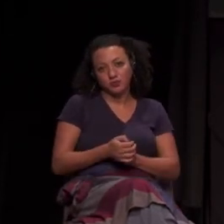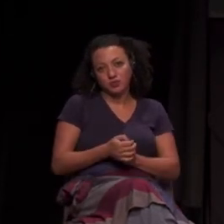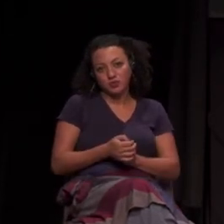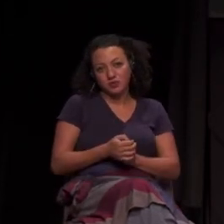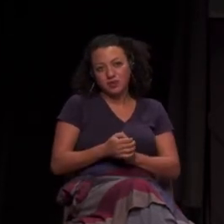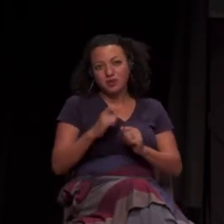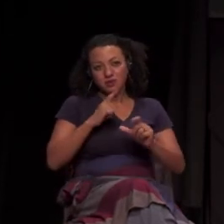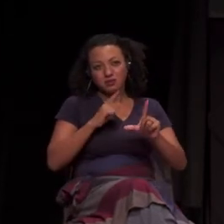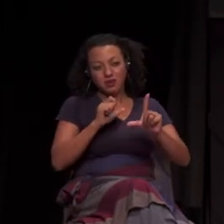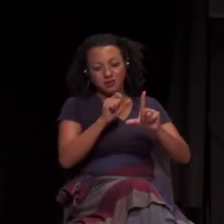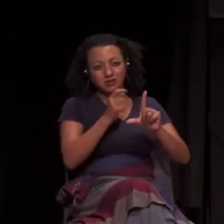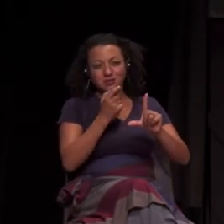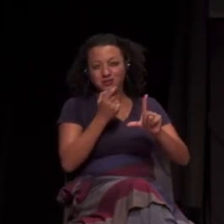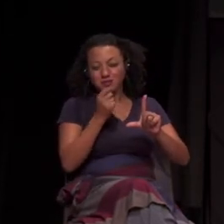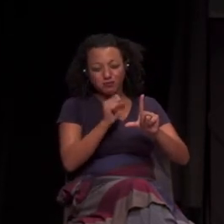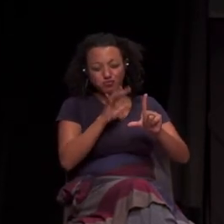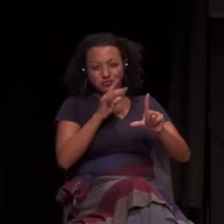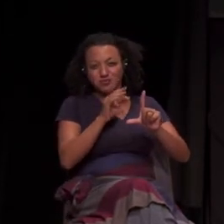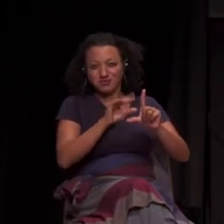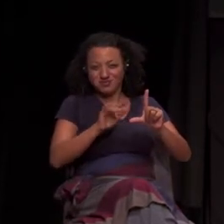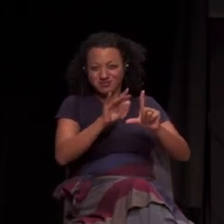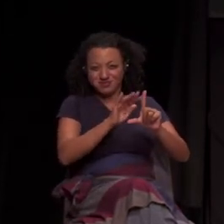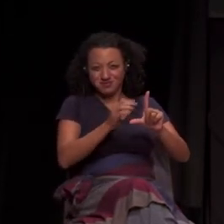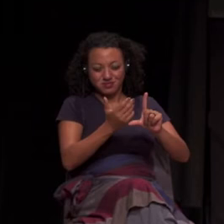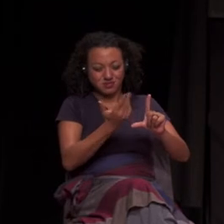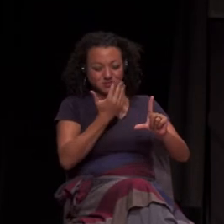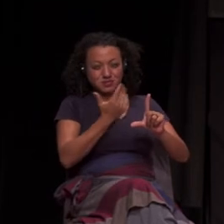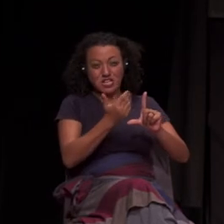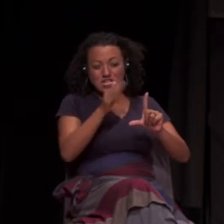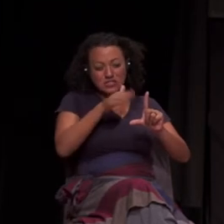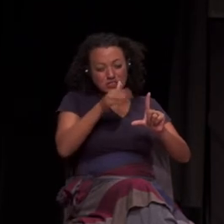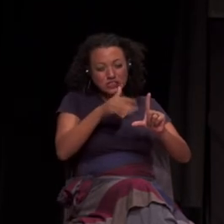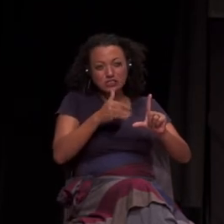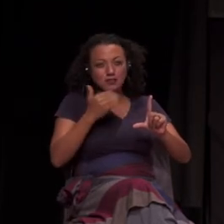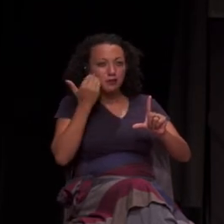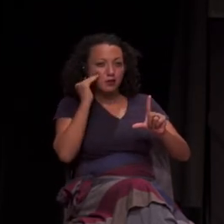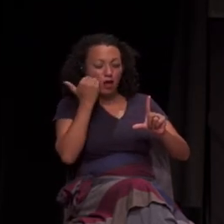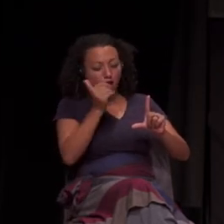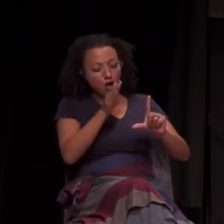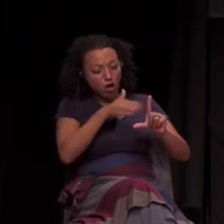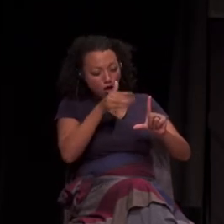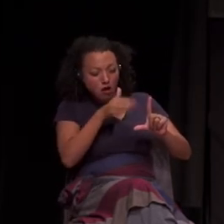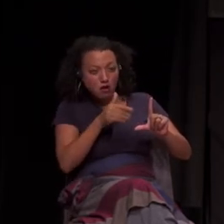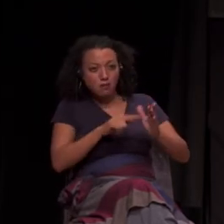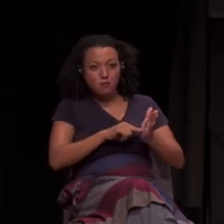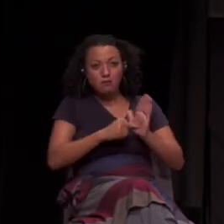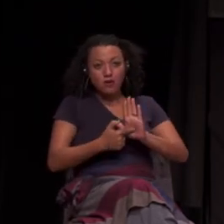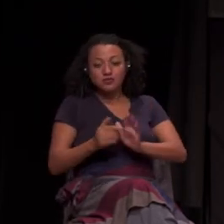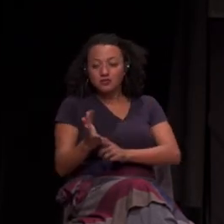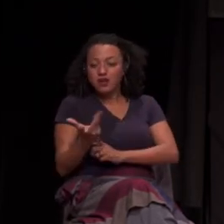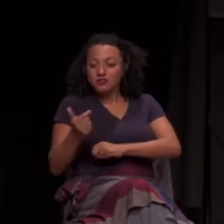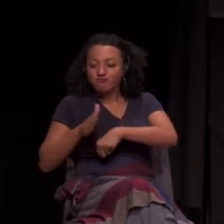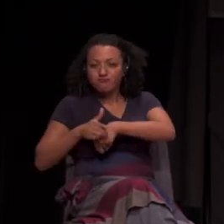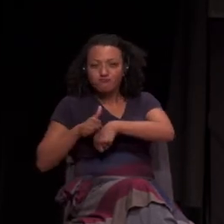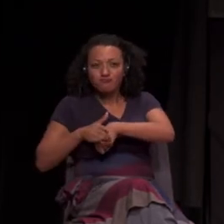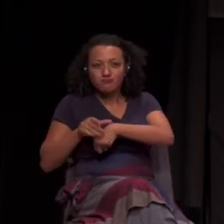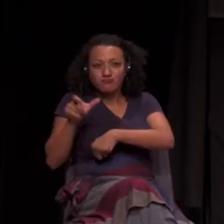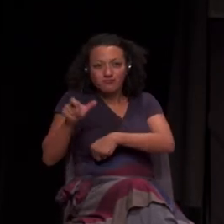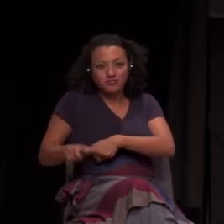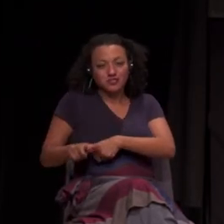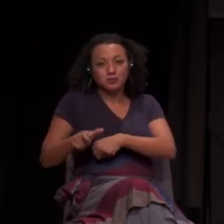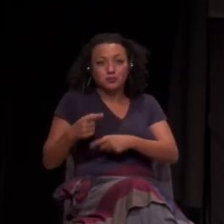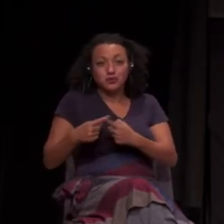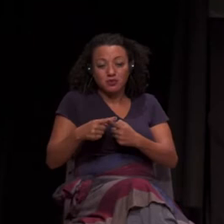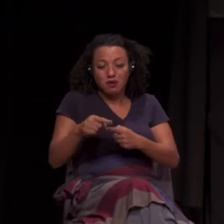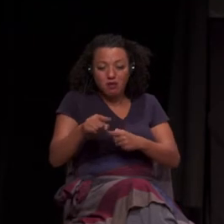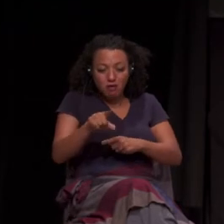and the rhinestones, all of those are evidence of her hand on this material. And you know, she